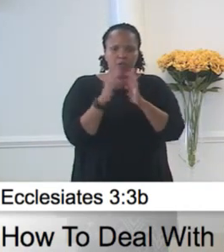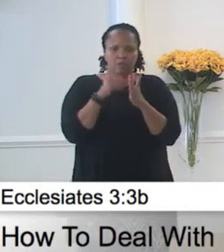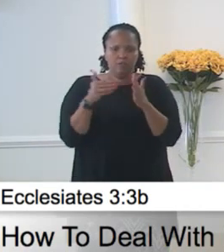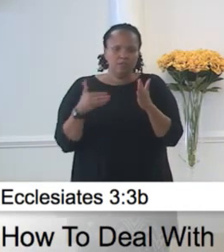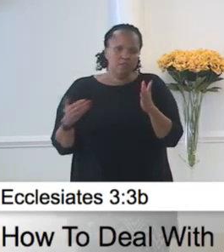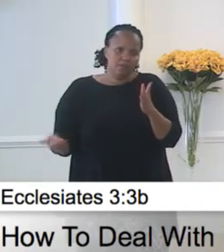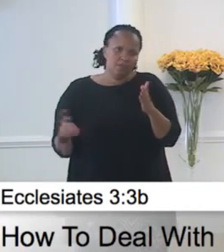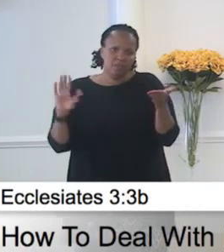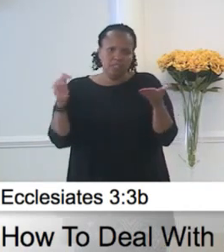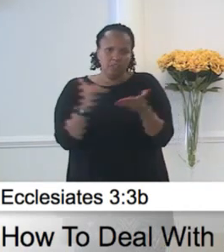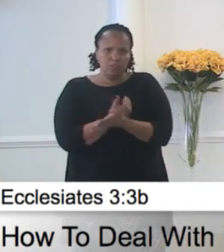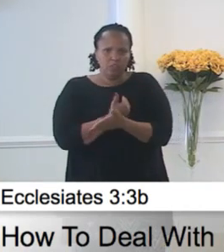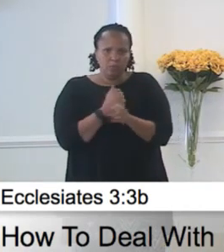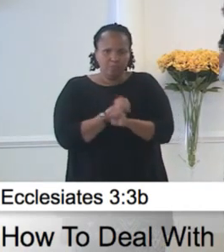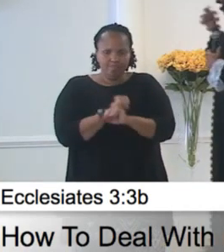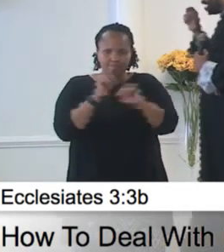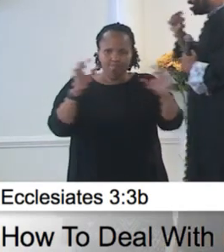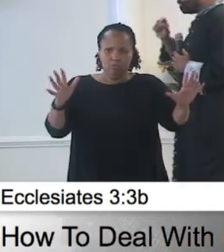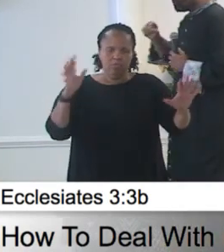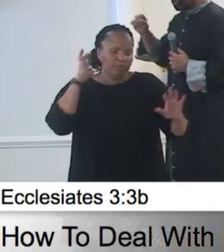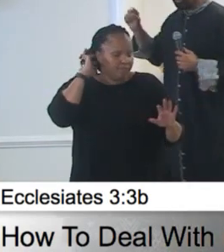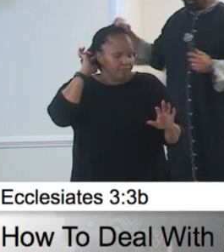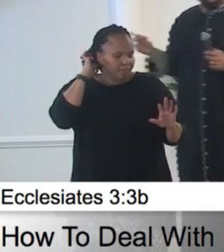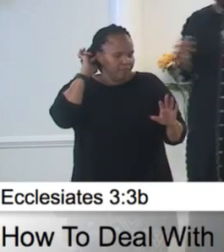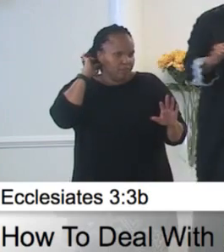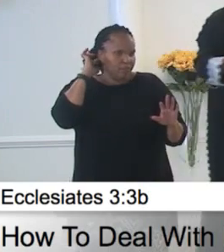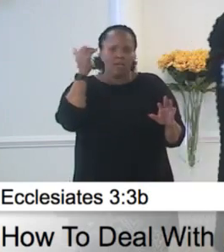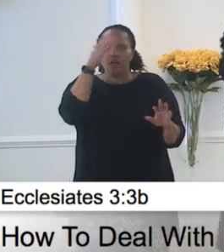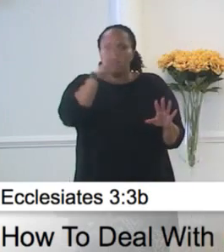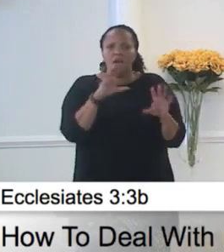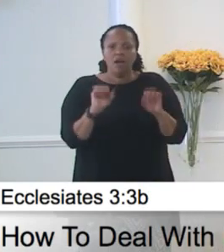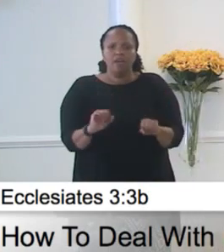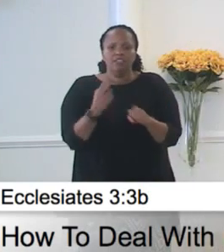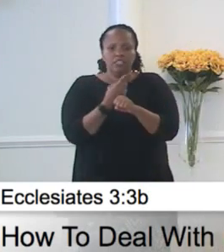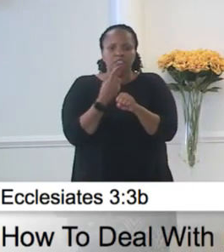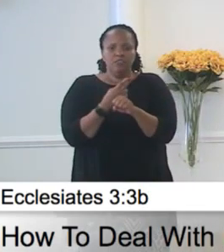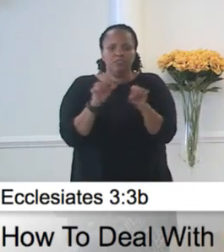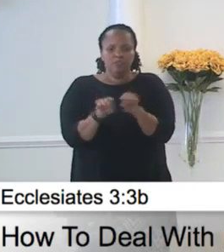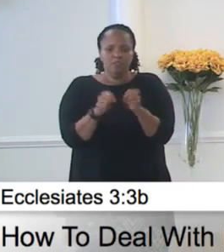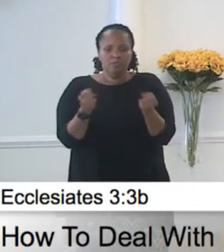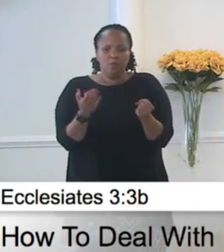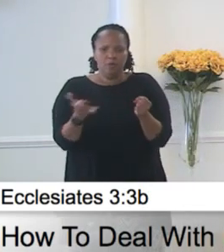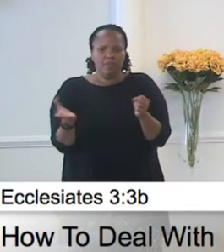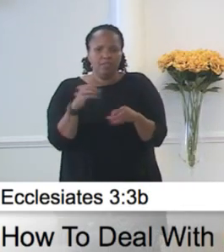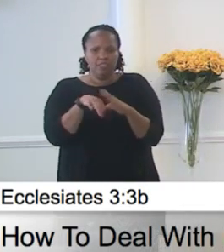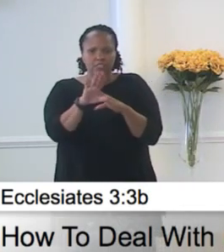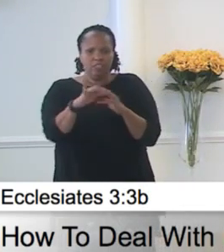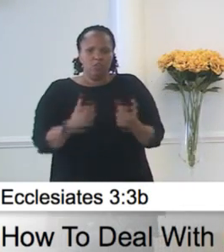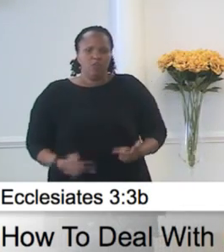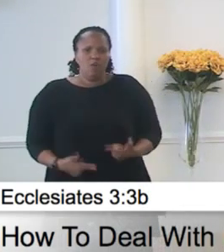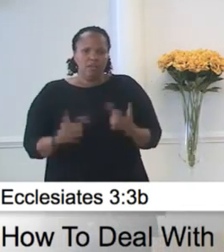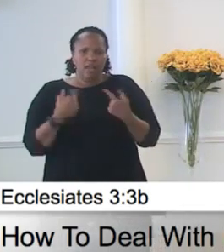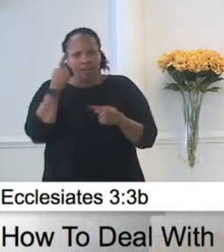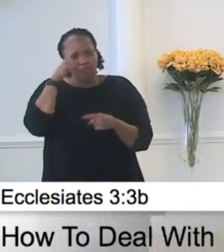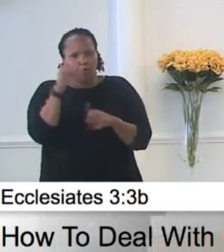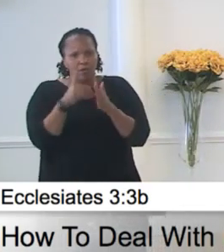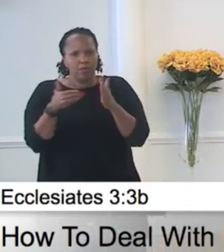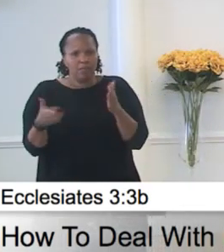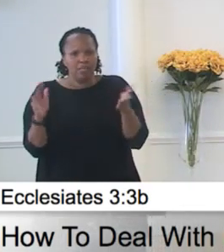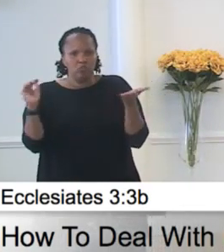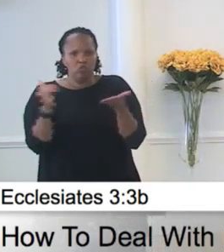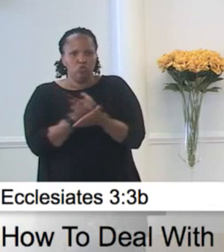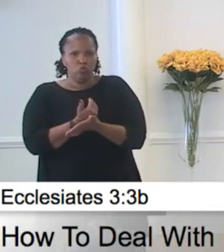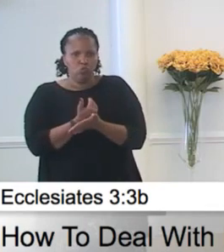breaking forth. God can use those broken things to become something breaking forth.